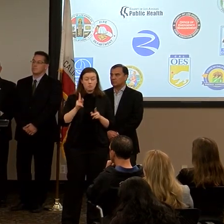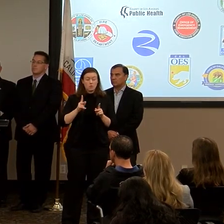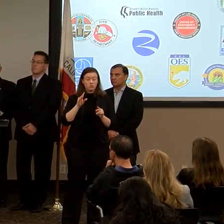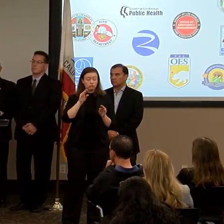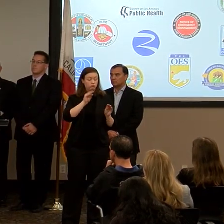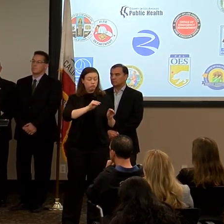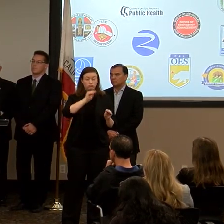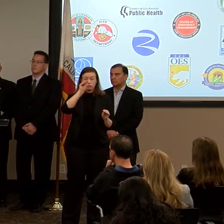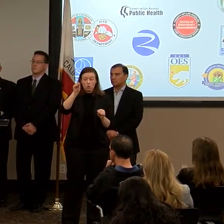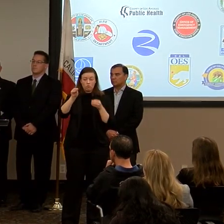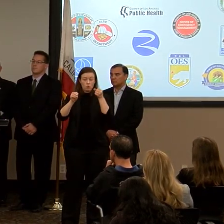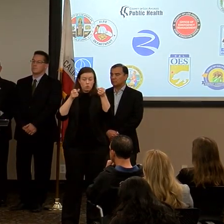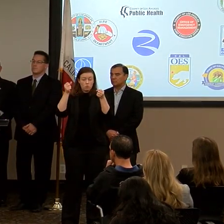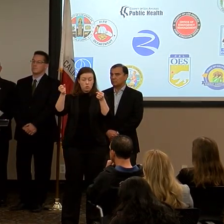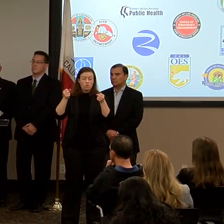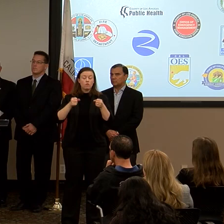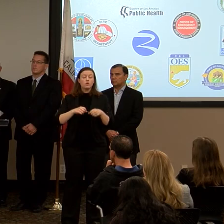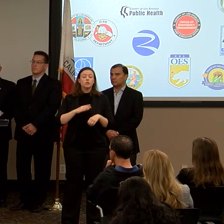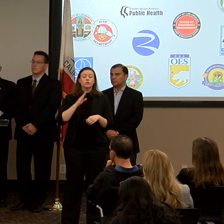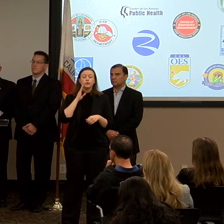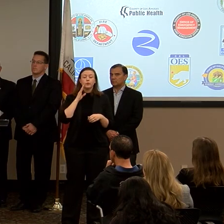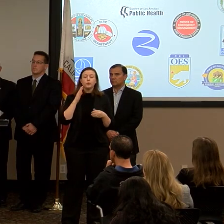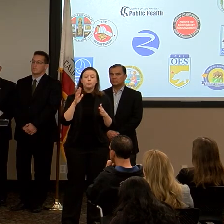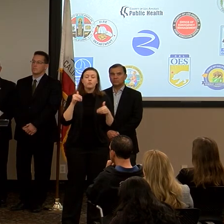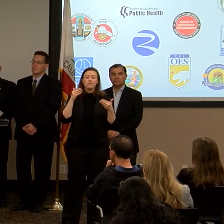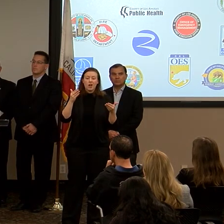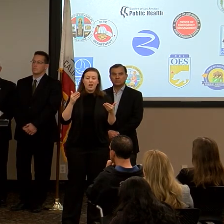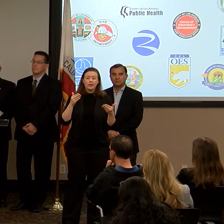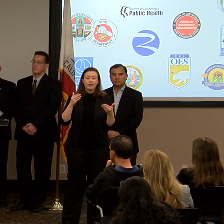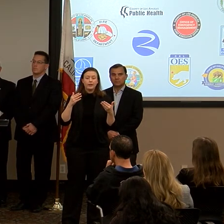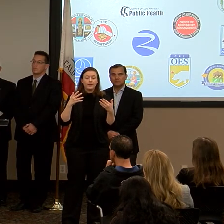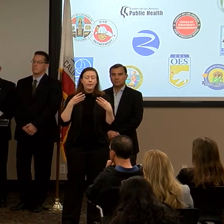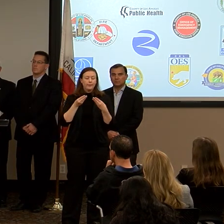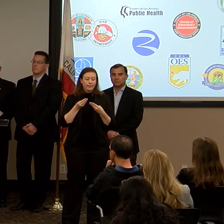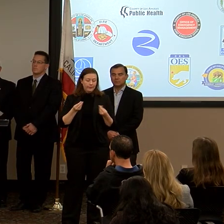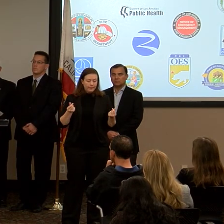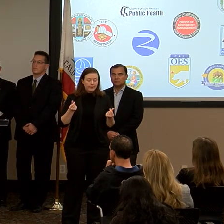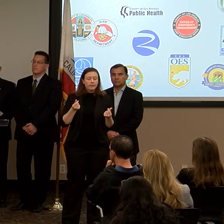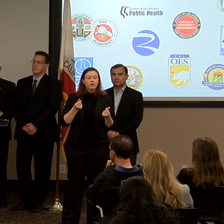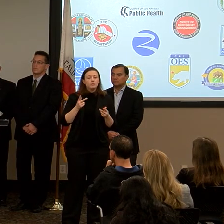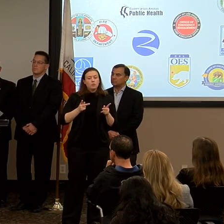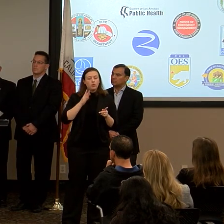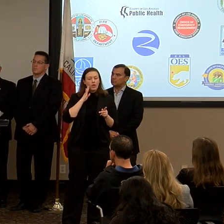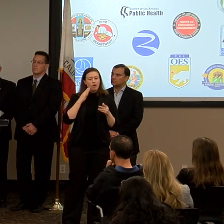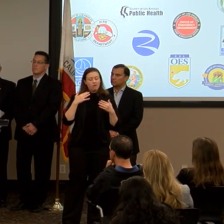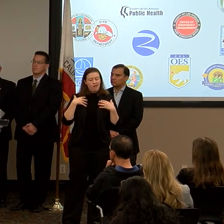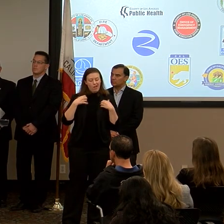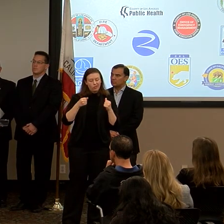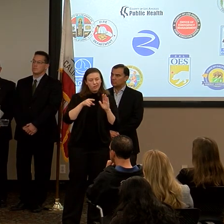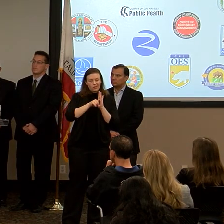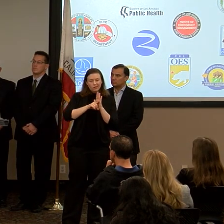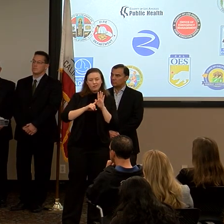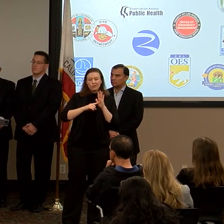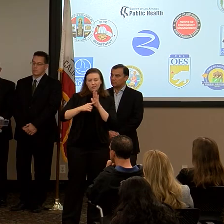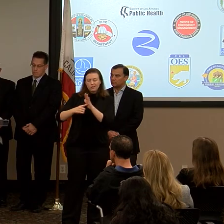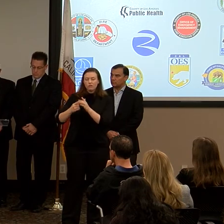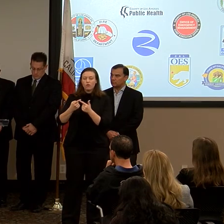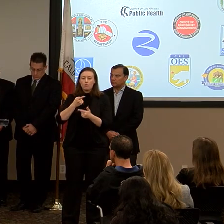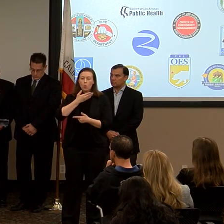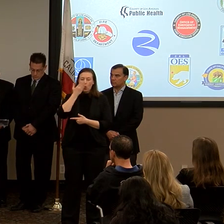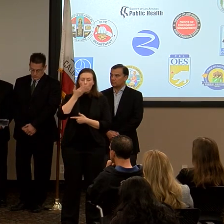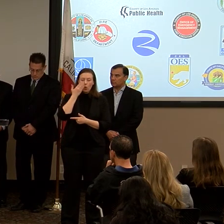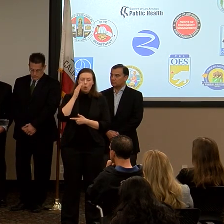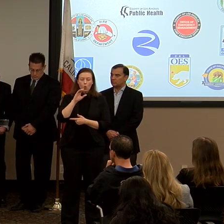to provide relief to those who were experiencing symptoms from the odorant in natural gas. And as you heard Dr. Gunzenhauser and Mr.